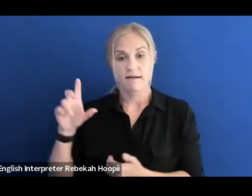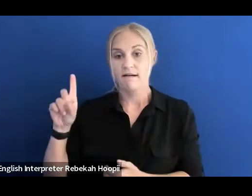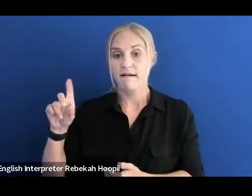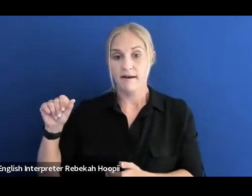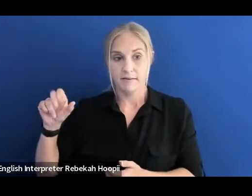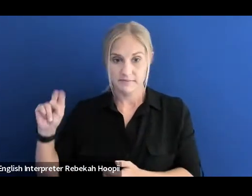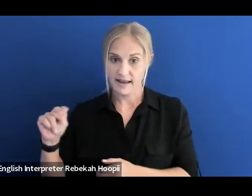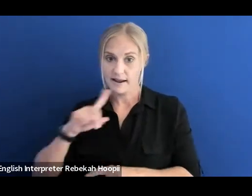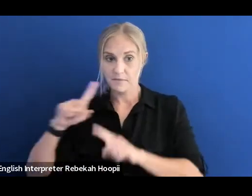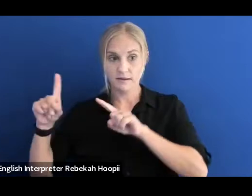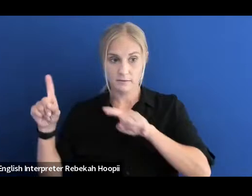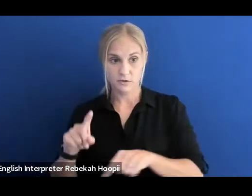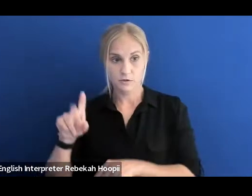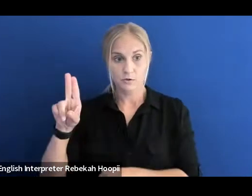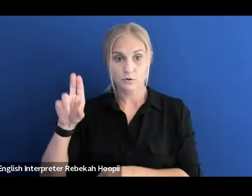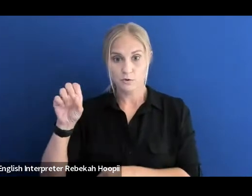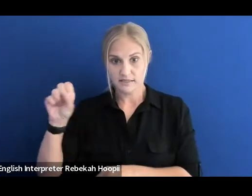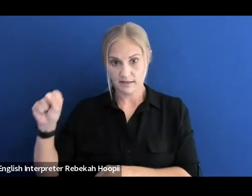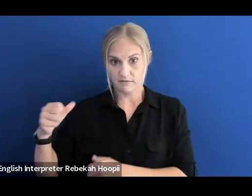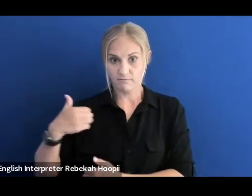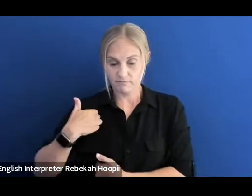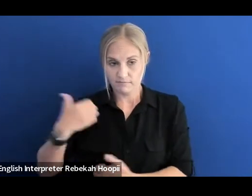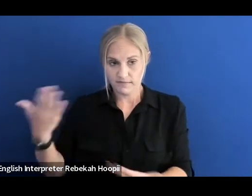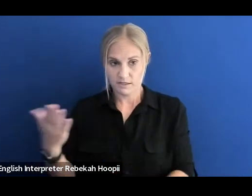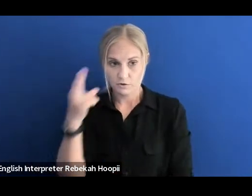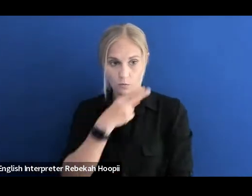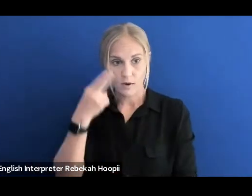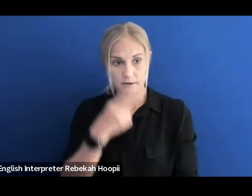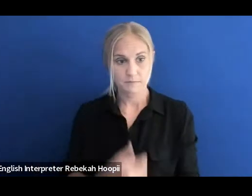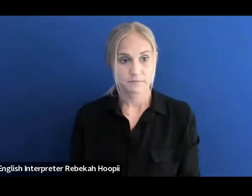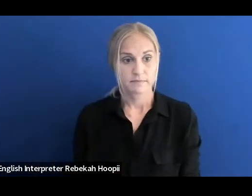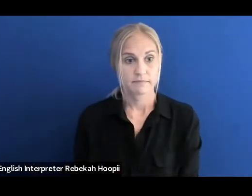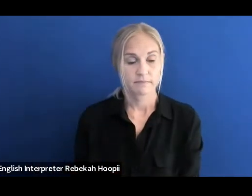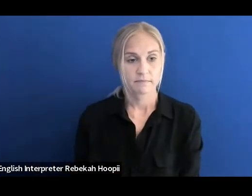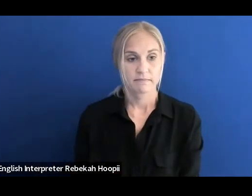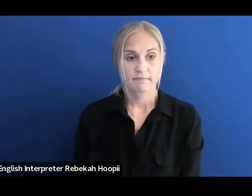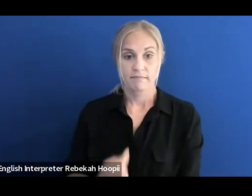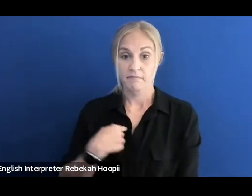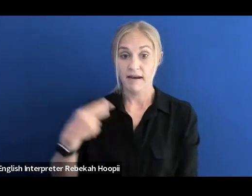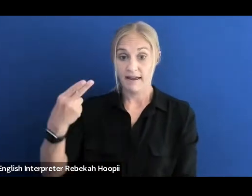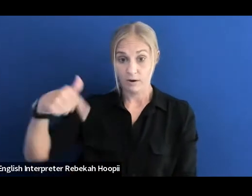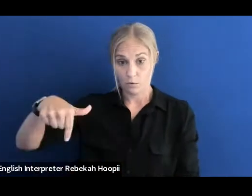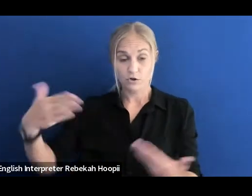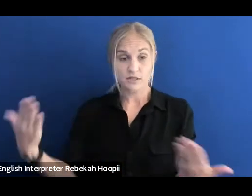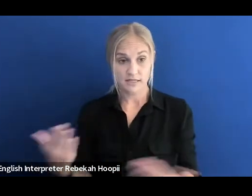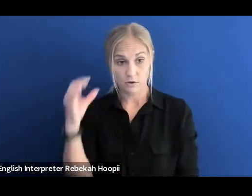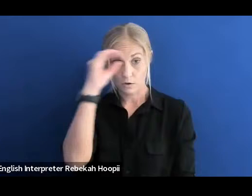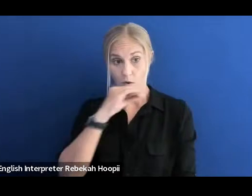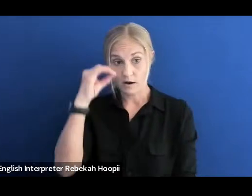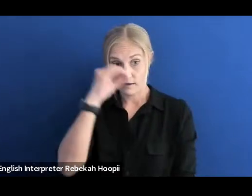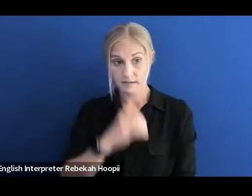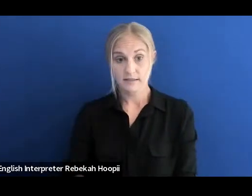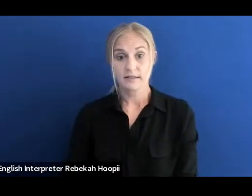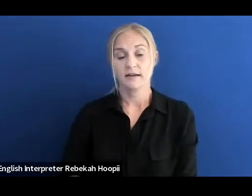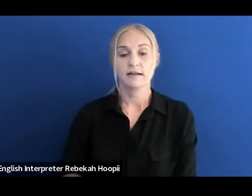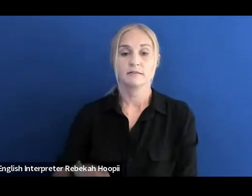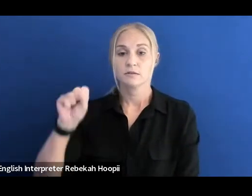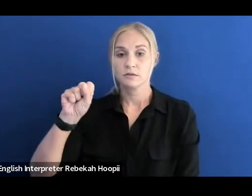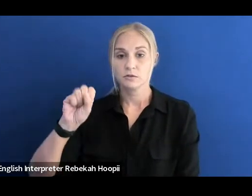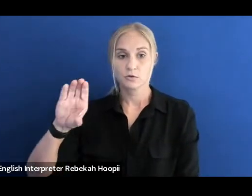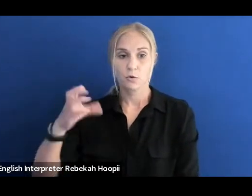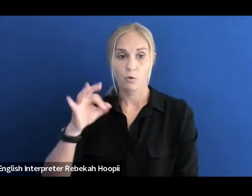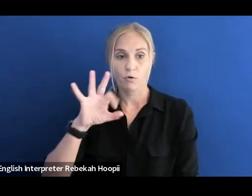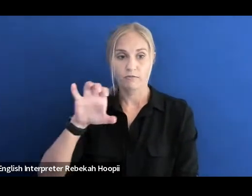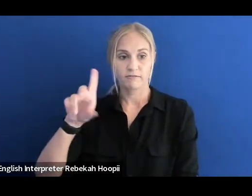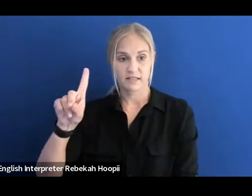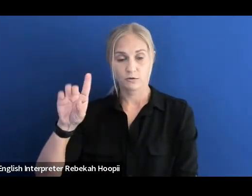the Commander of U.S. Army Garrison, Hawaii. My headquarters is on Oahu. I'm usually located in Schofield Barracks. I came out